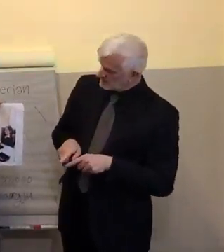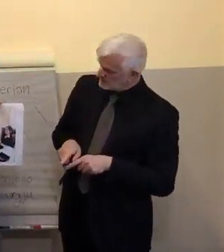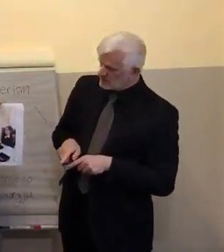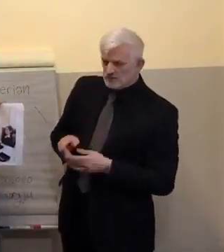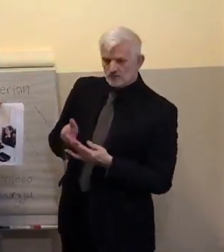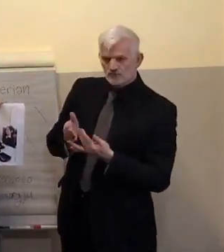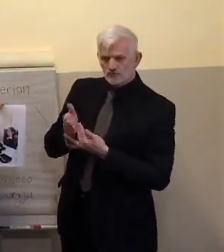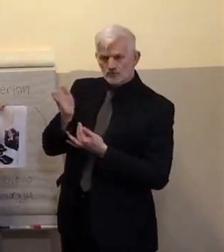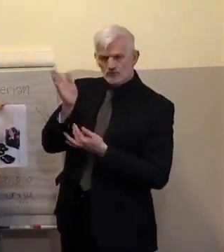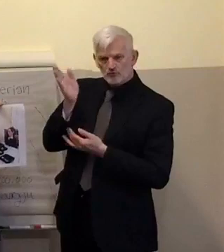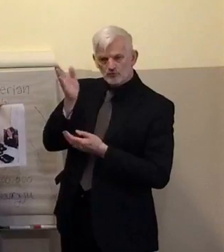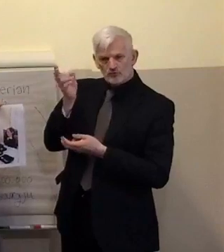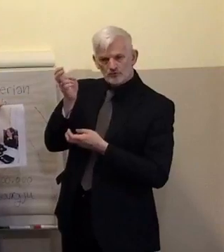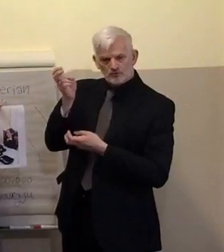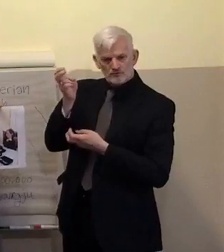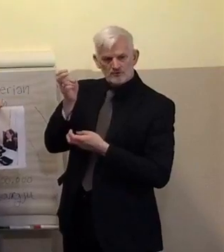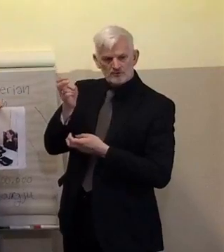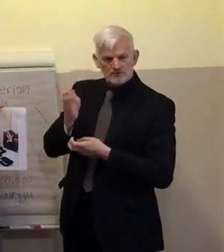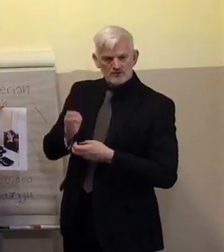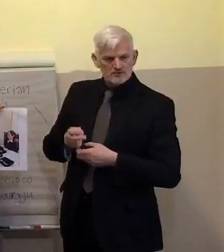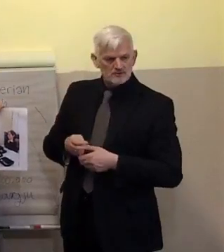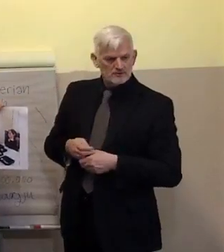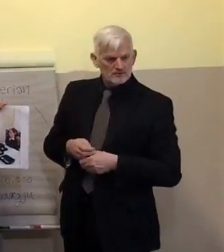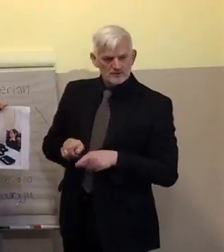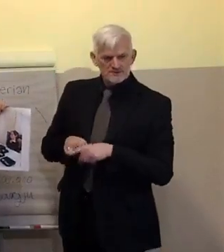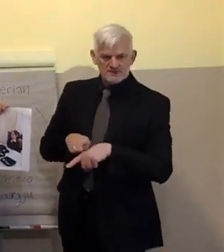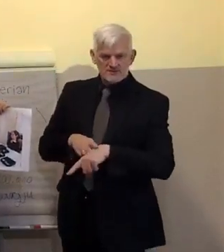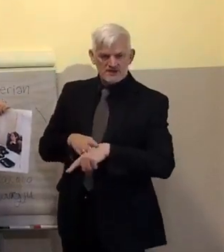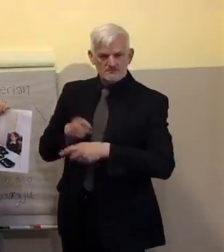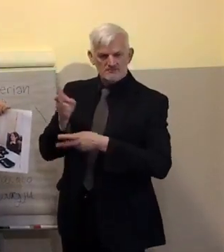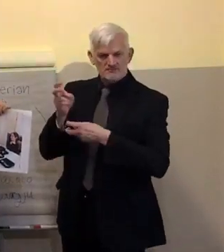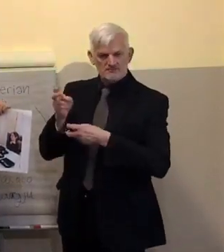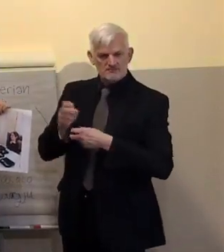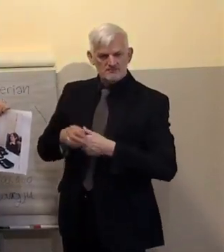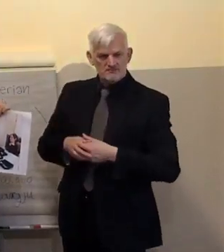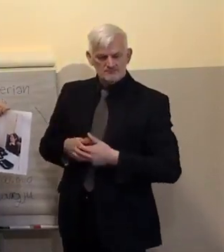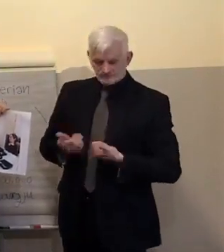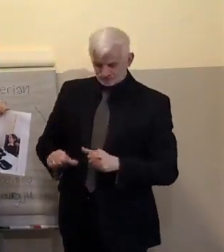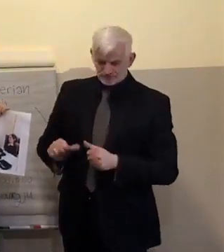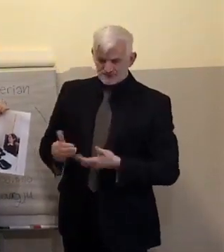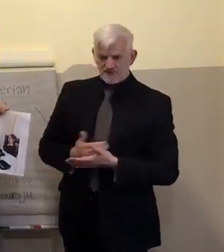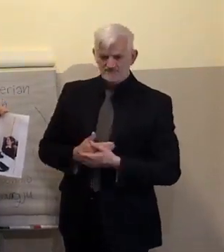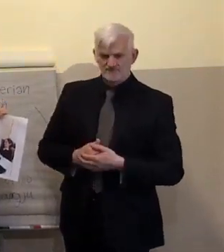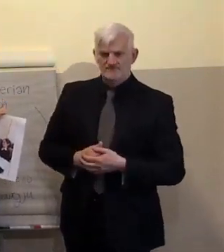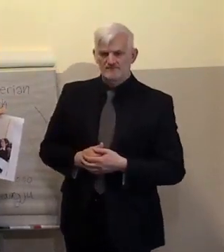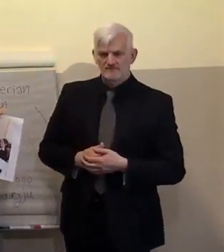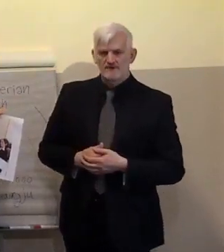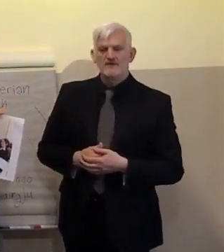the preaching. She began to come every Lord's Day morning.